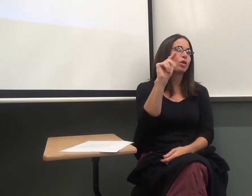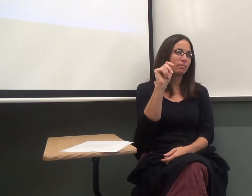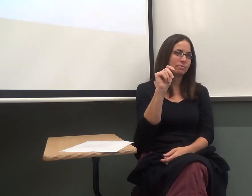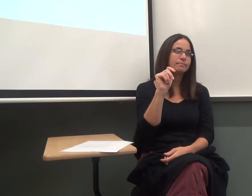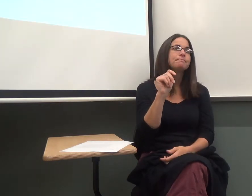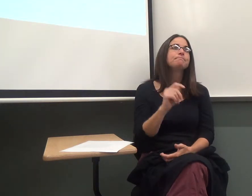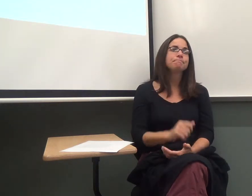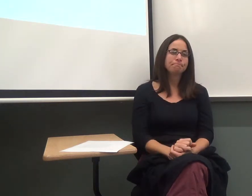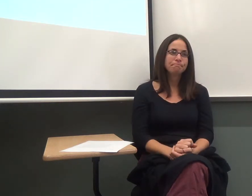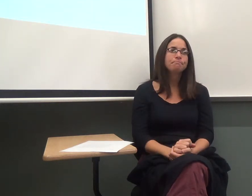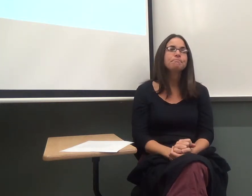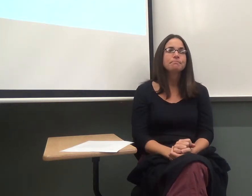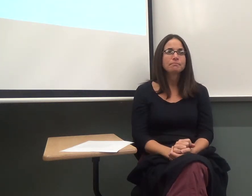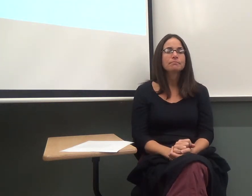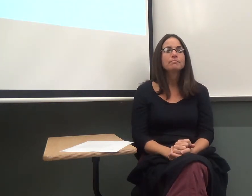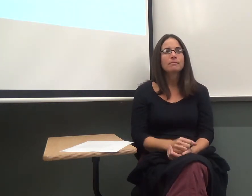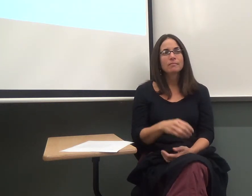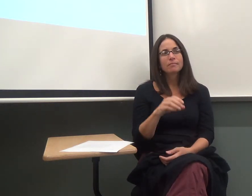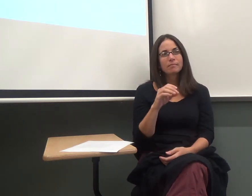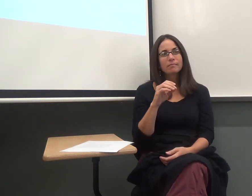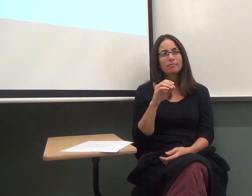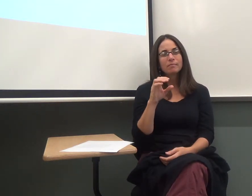good. And then what about chauffeur? Noun.